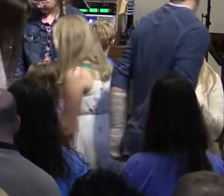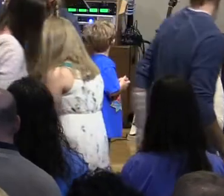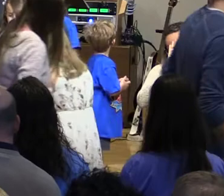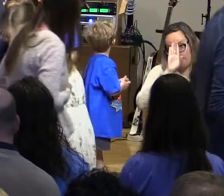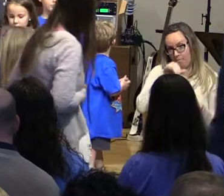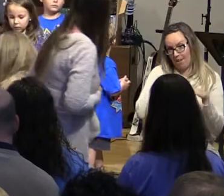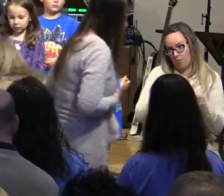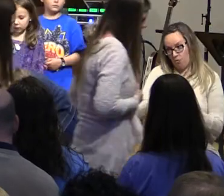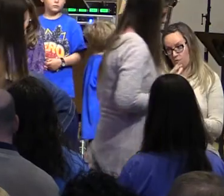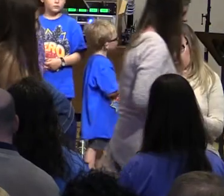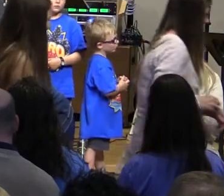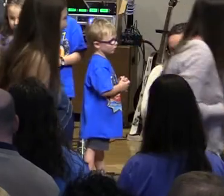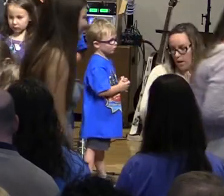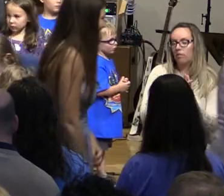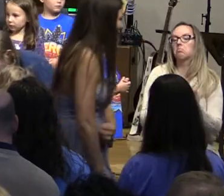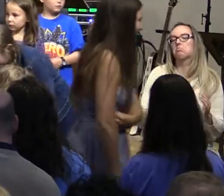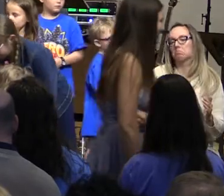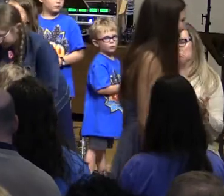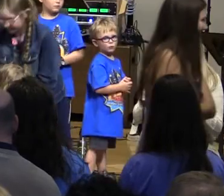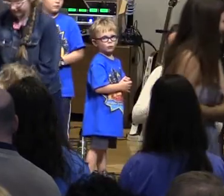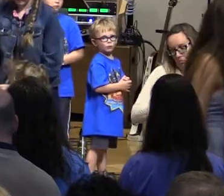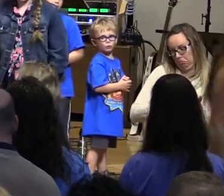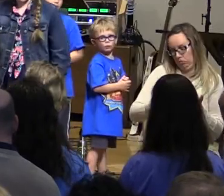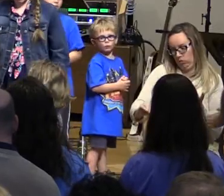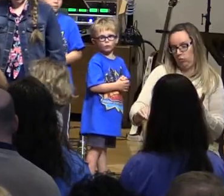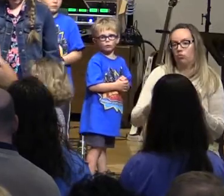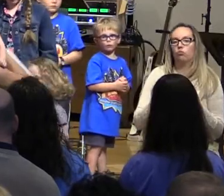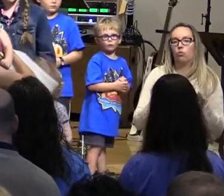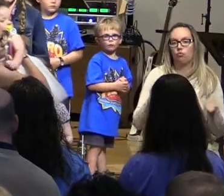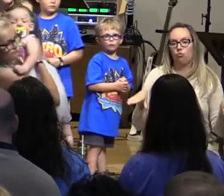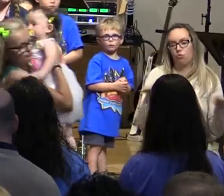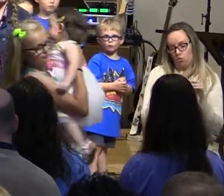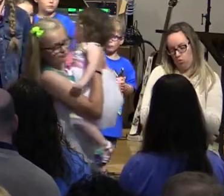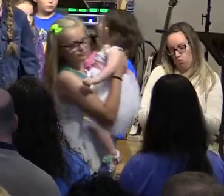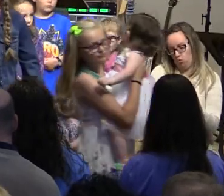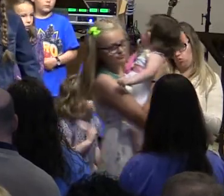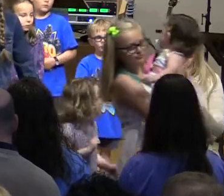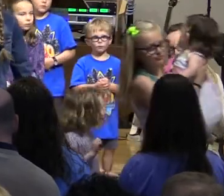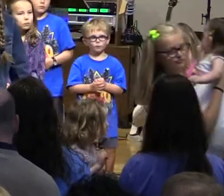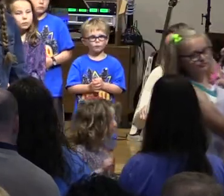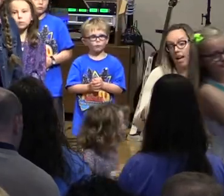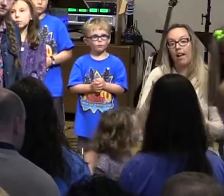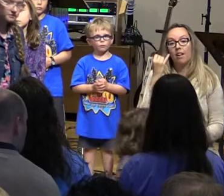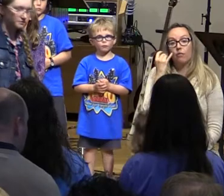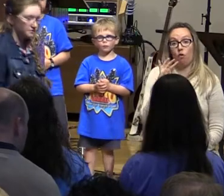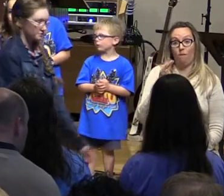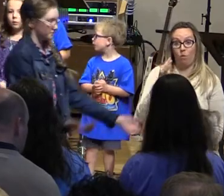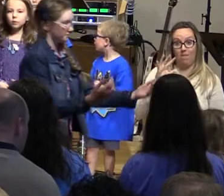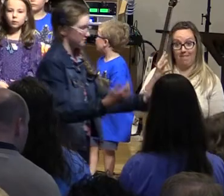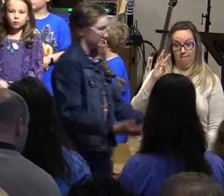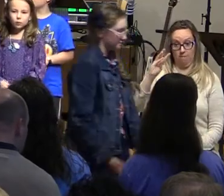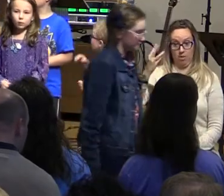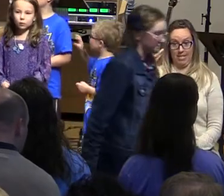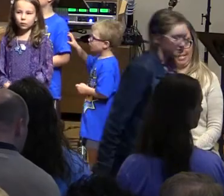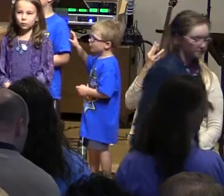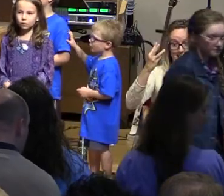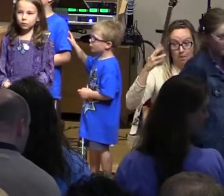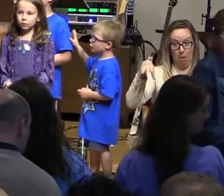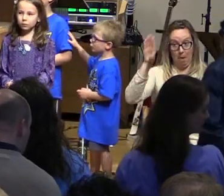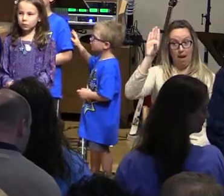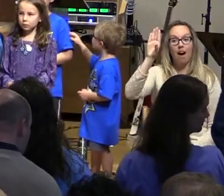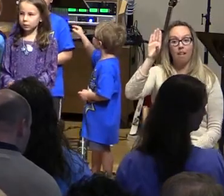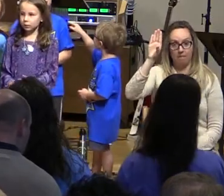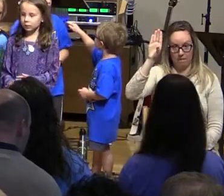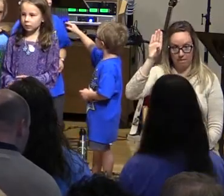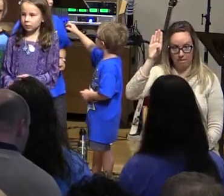Entering third graders, you're welcome to join us with children's worship. If you are in fourth, fifth, or sixth grade,